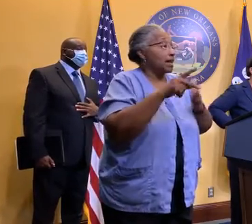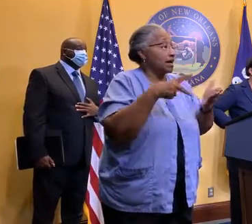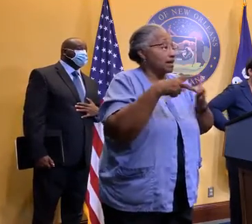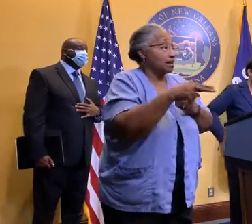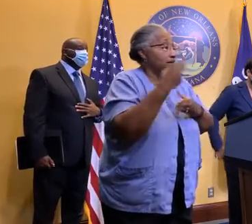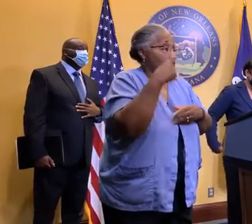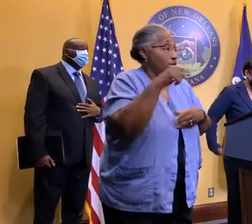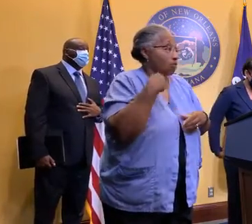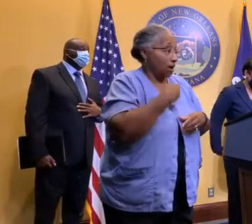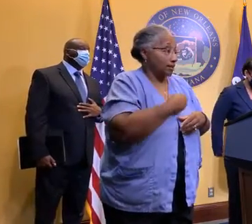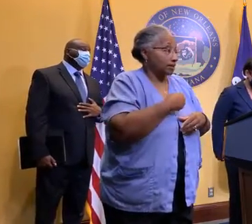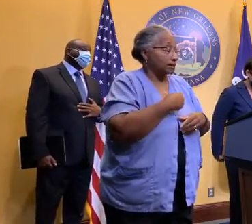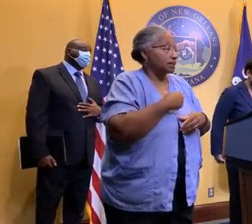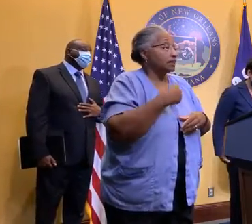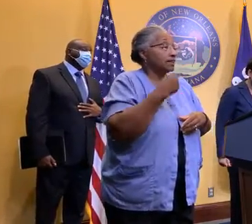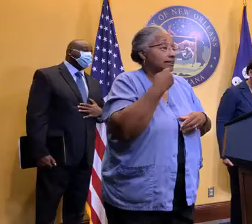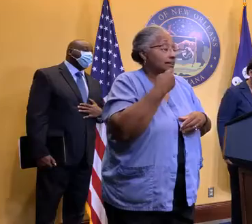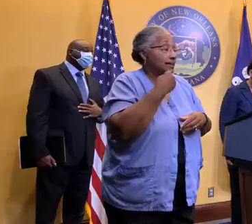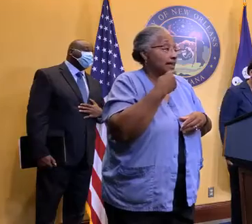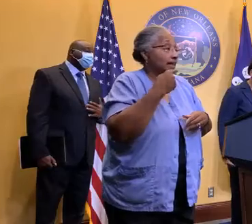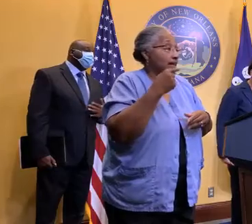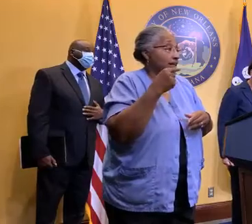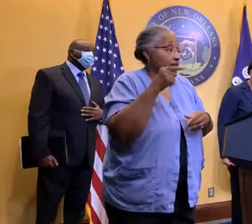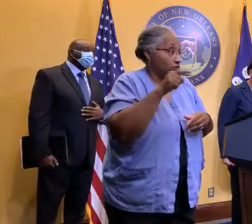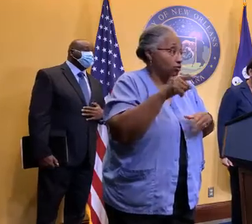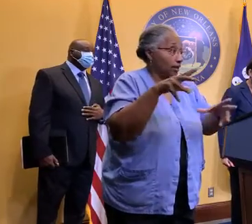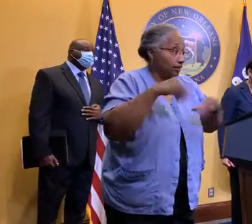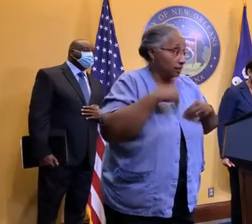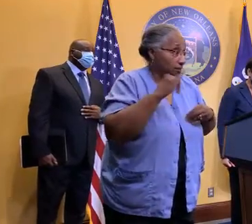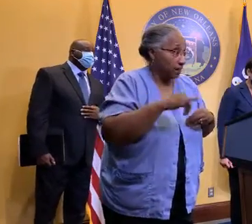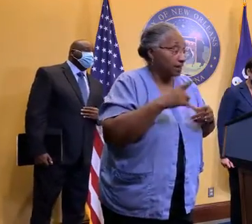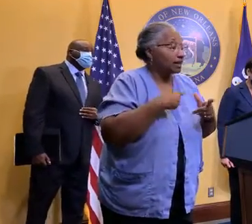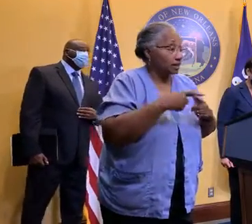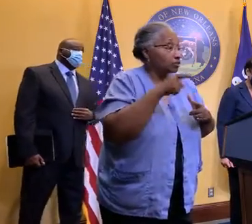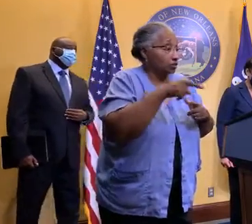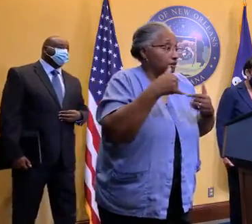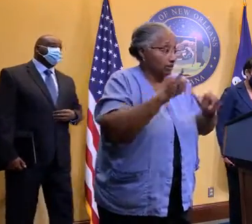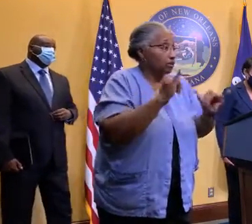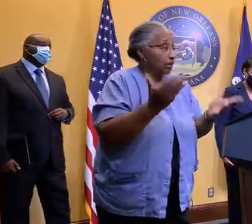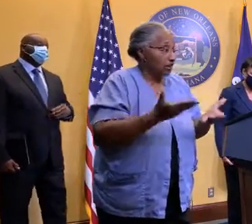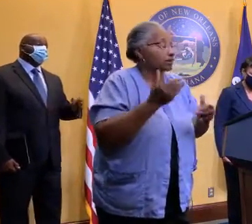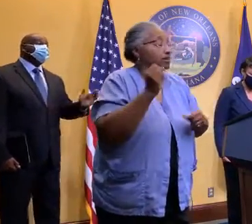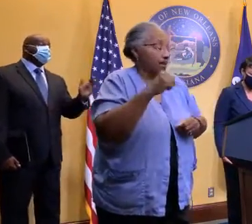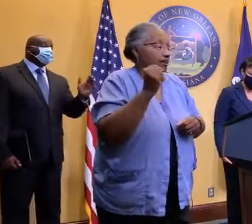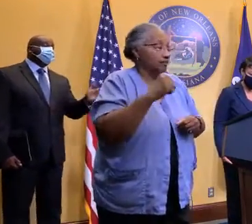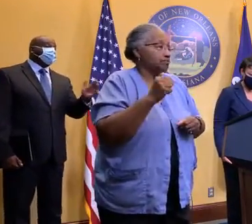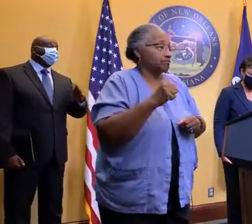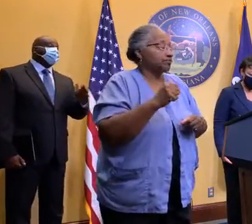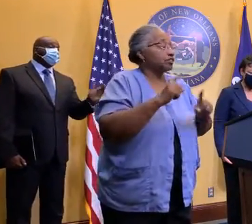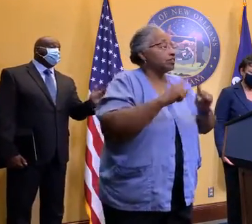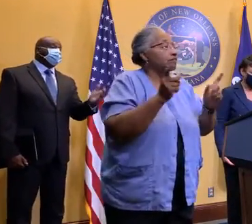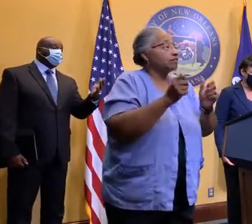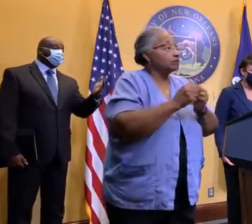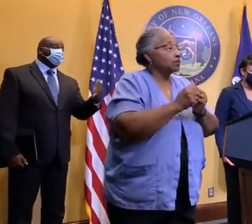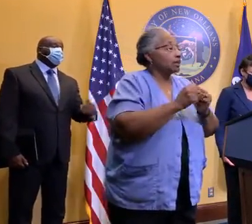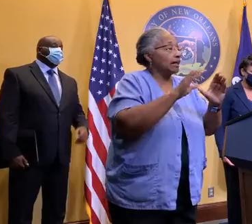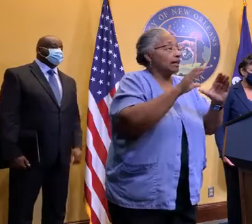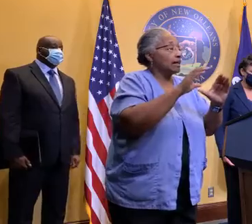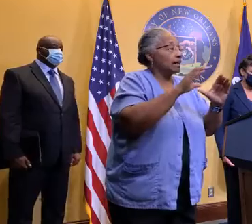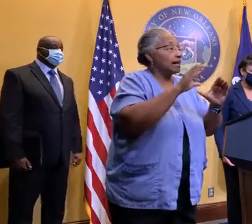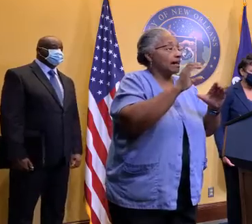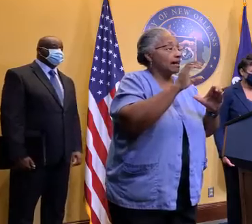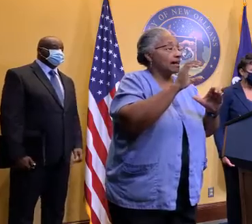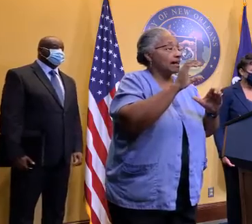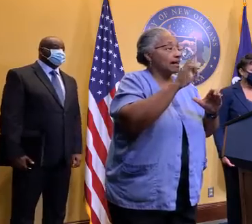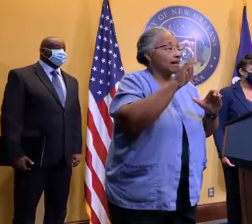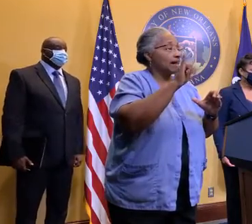what she's speaking to. So when you say that we're gonna take it, then of course, right? So the difference between classified and unclassified, I think is your